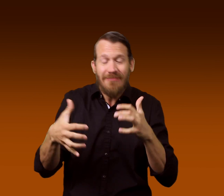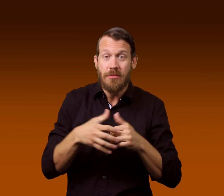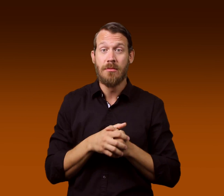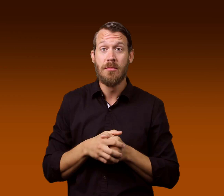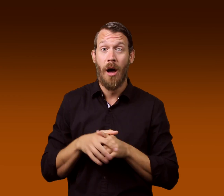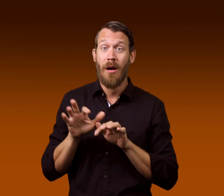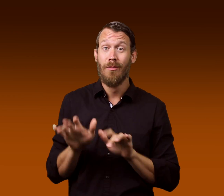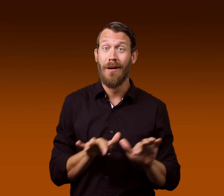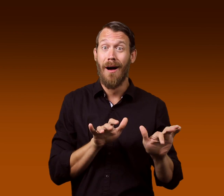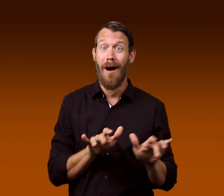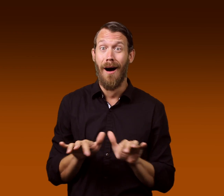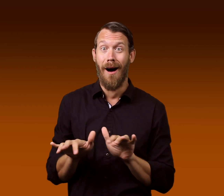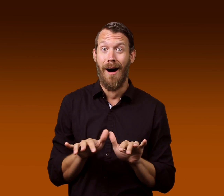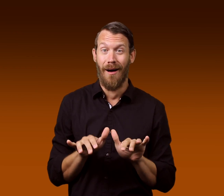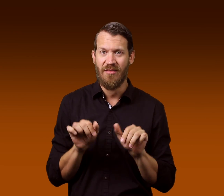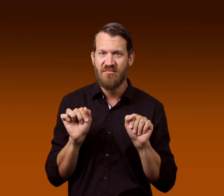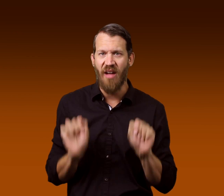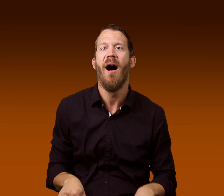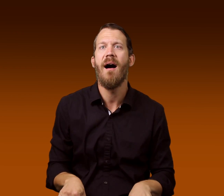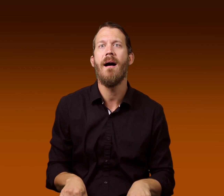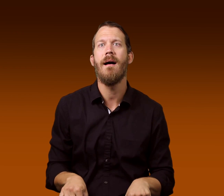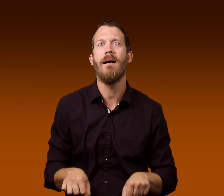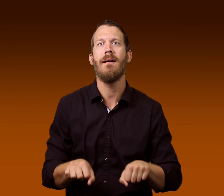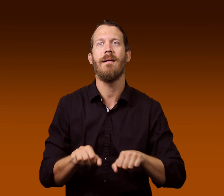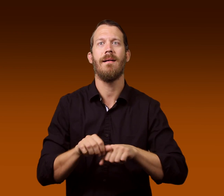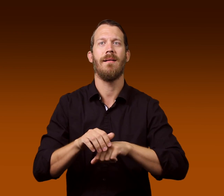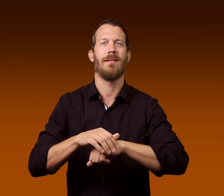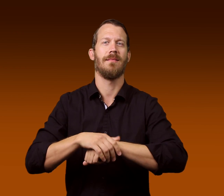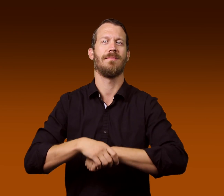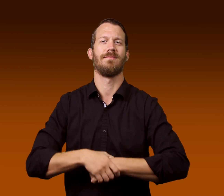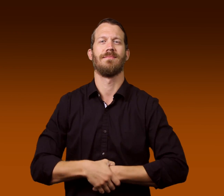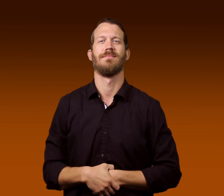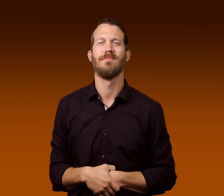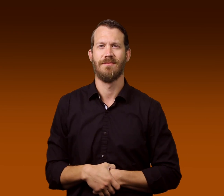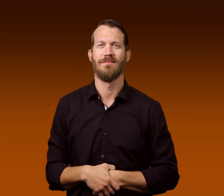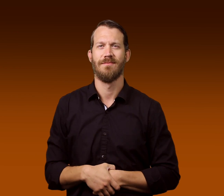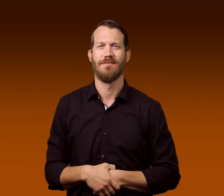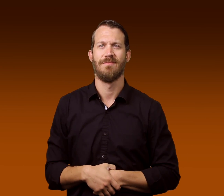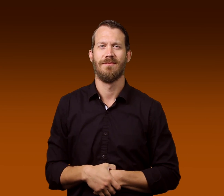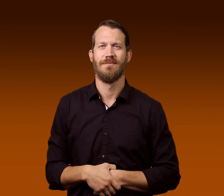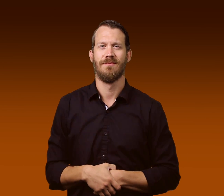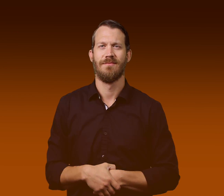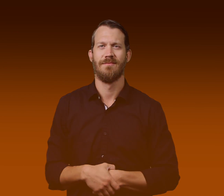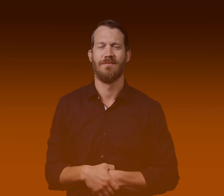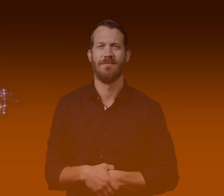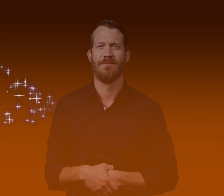the pasture. It could even pick out simple tunes on the piano.